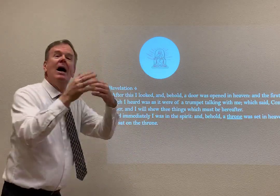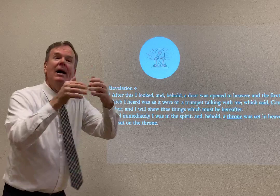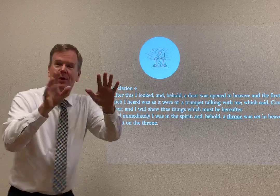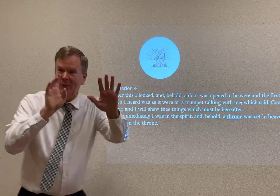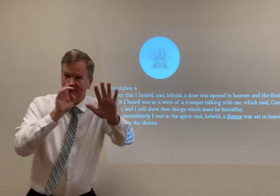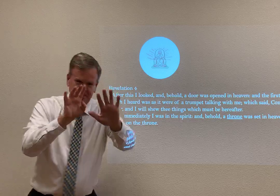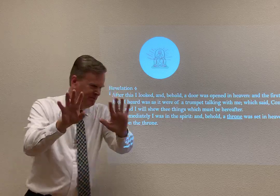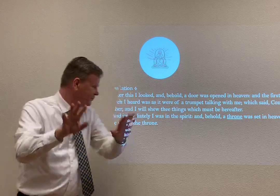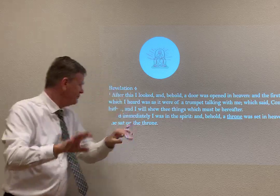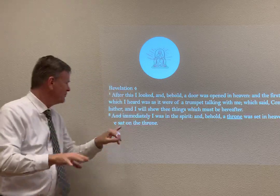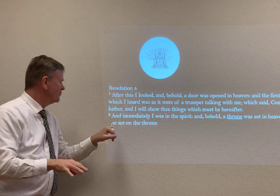Anyways.